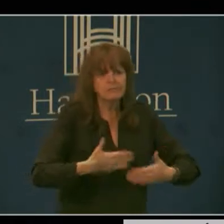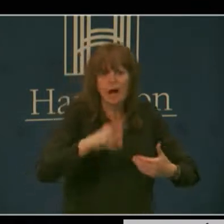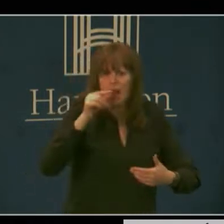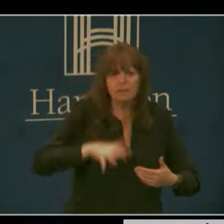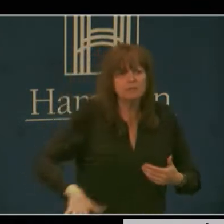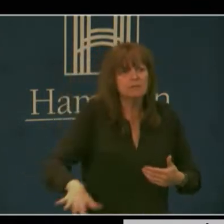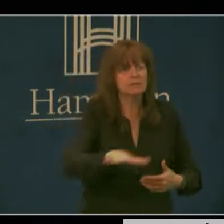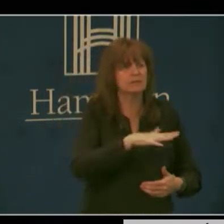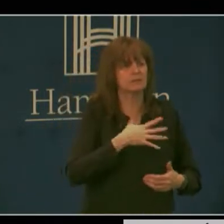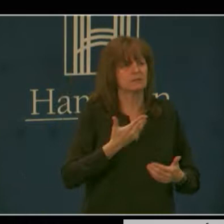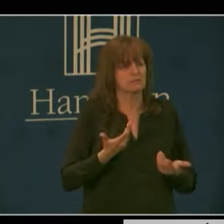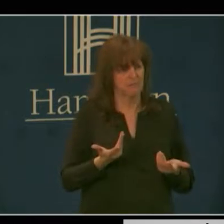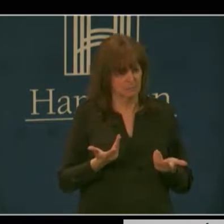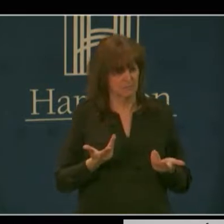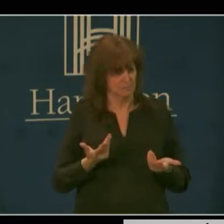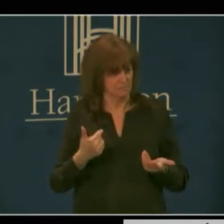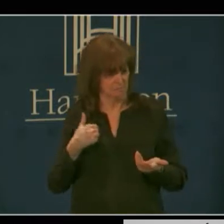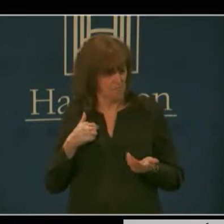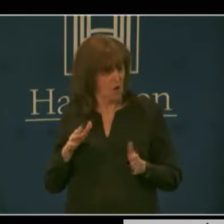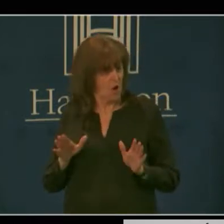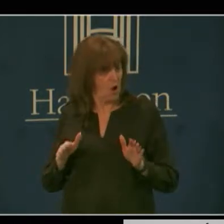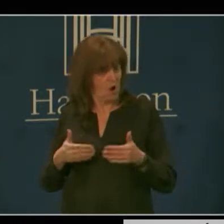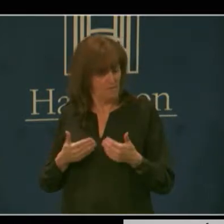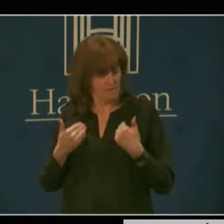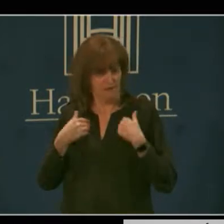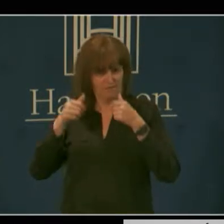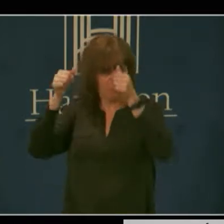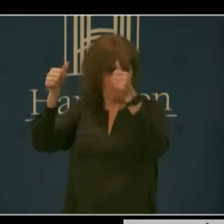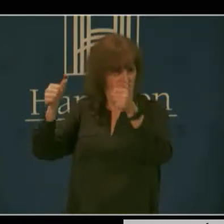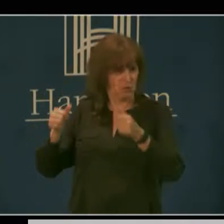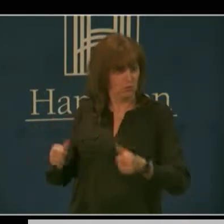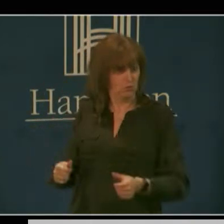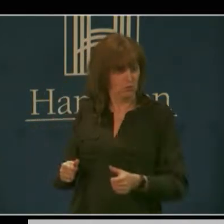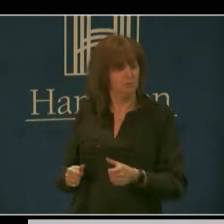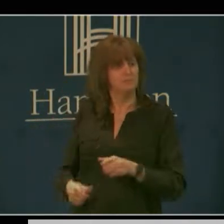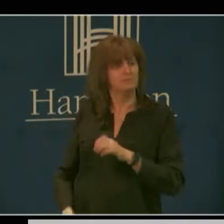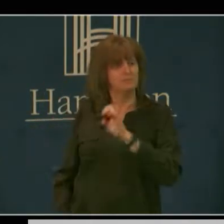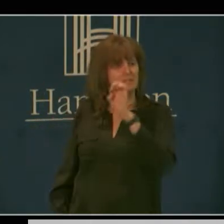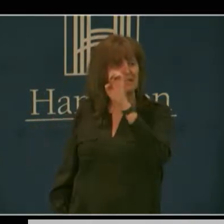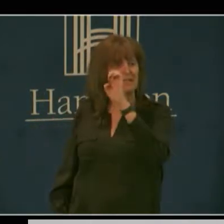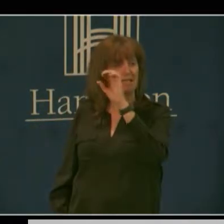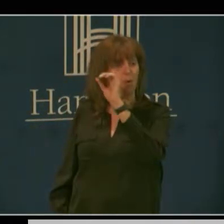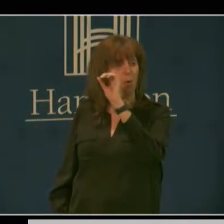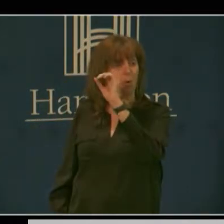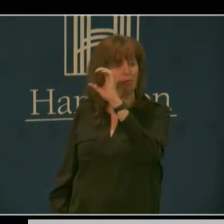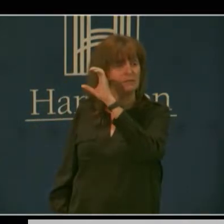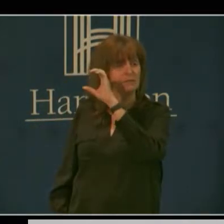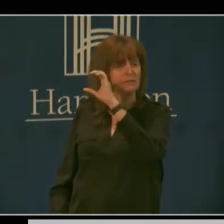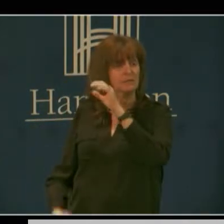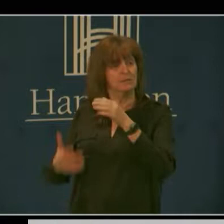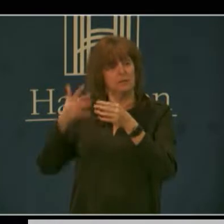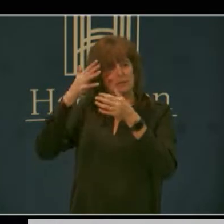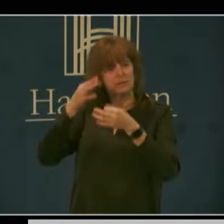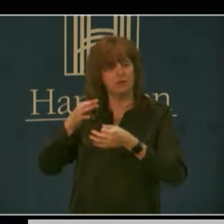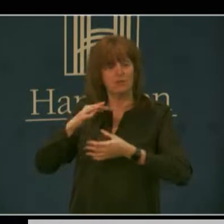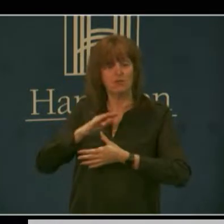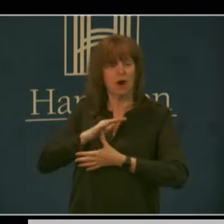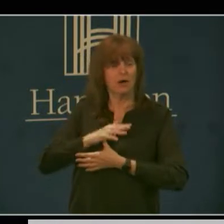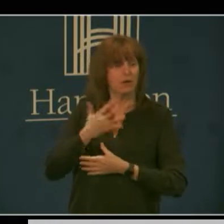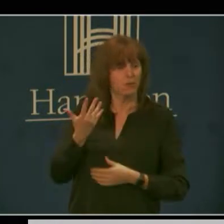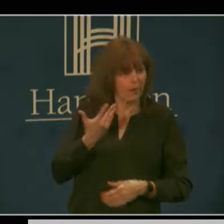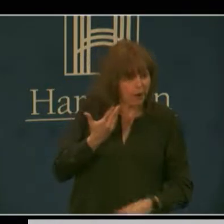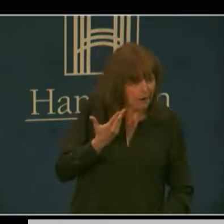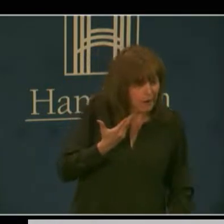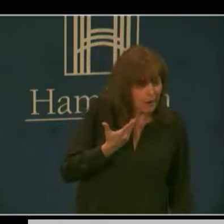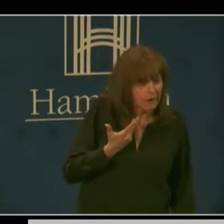that talks about the things that drive an EOC decision-making tree. And first and foremost, we're there to protect those who are responding, the people